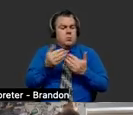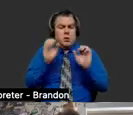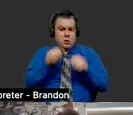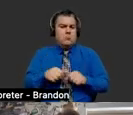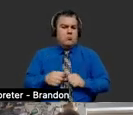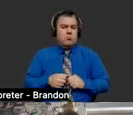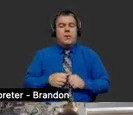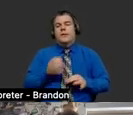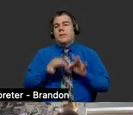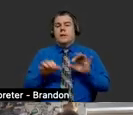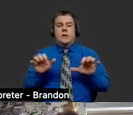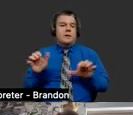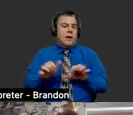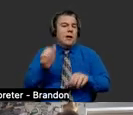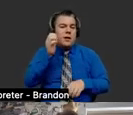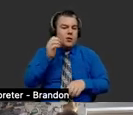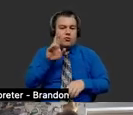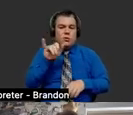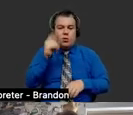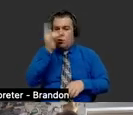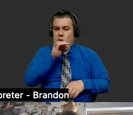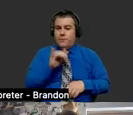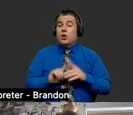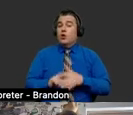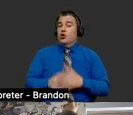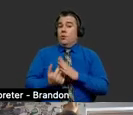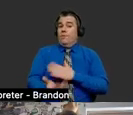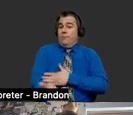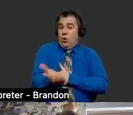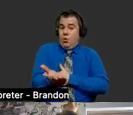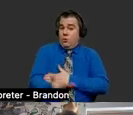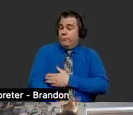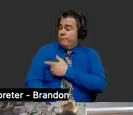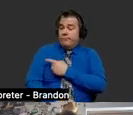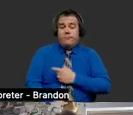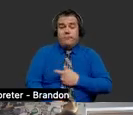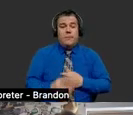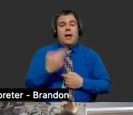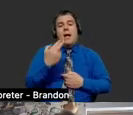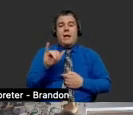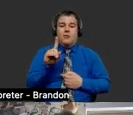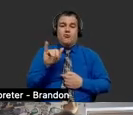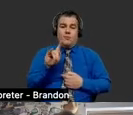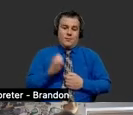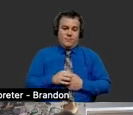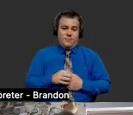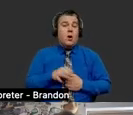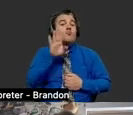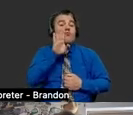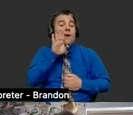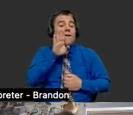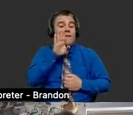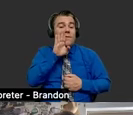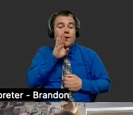for Plexus Reset looks like this. Start off the day right with key electrolytes and minerals and hydrate. For breakfast, enjoy a